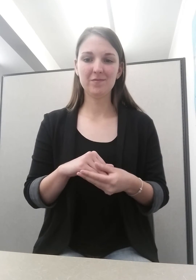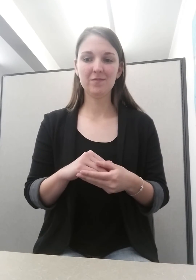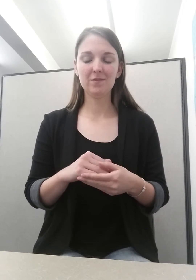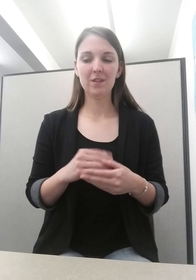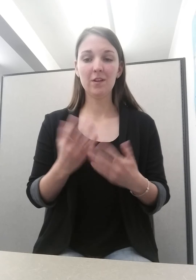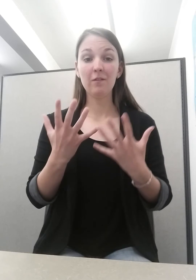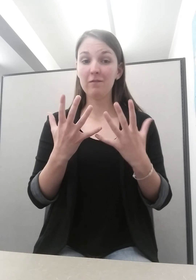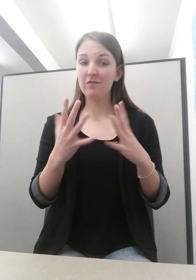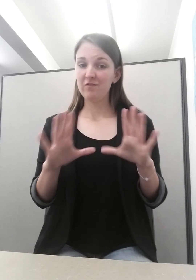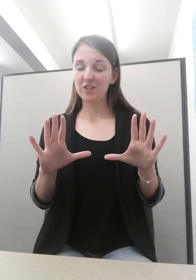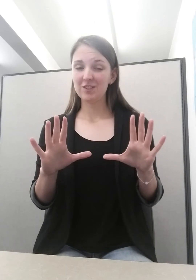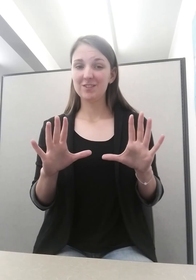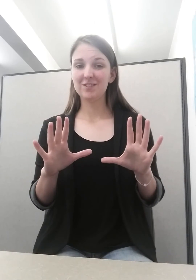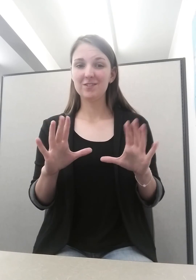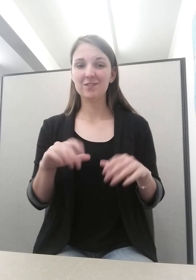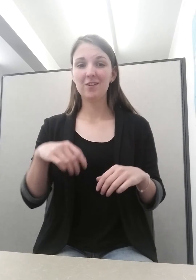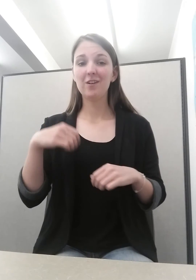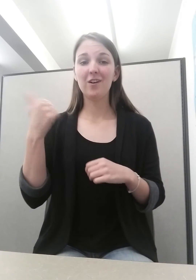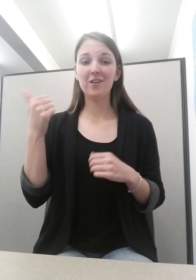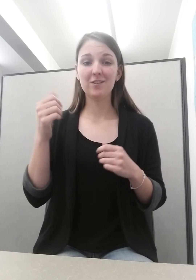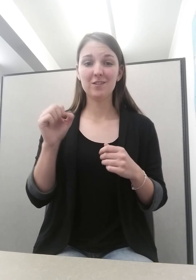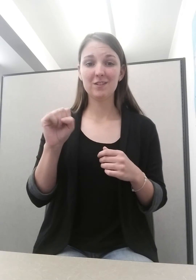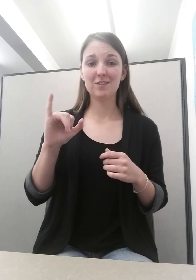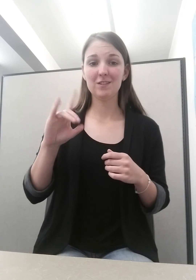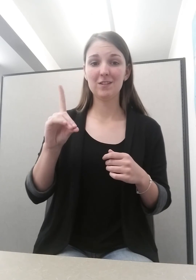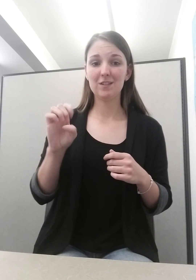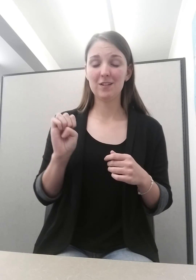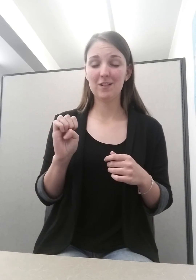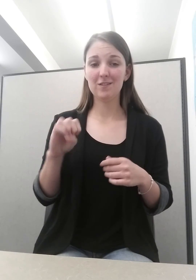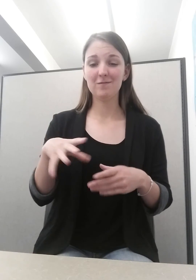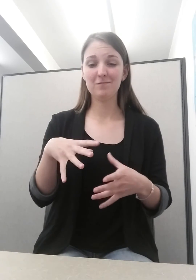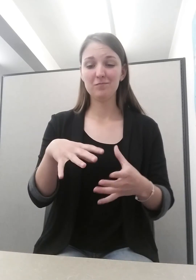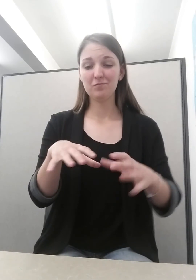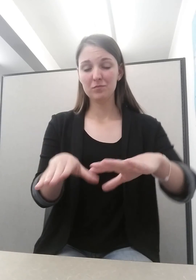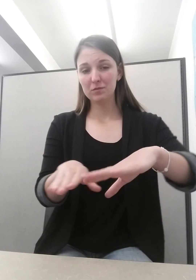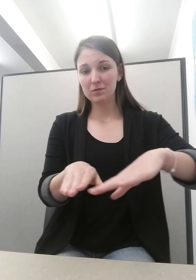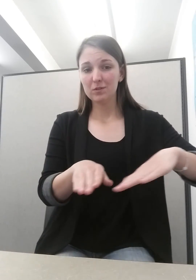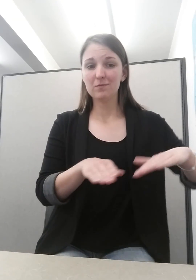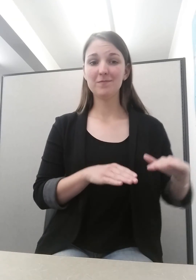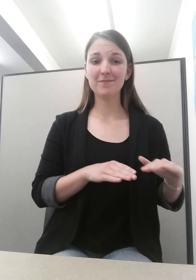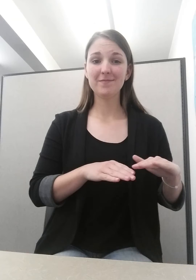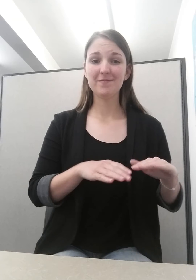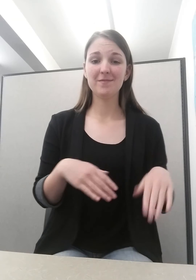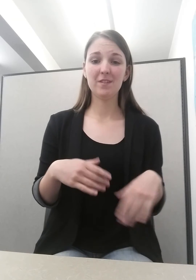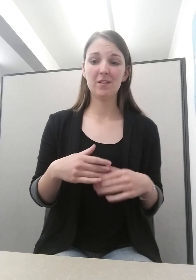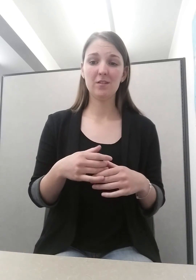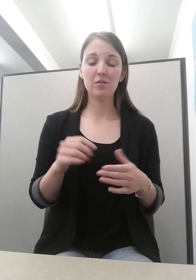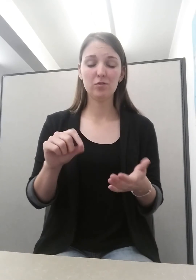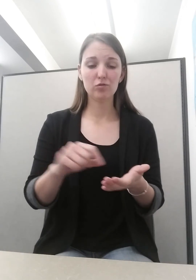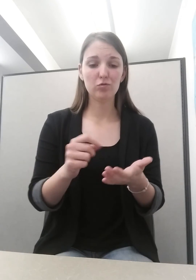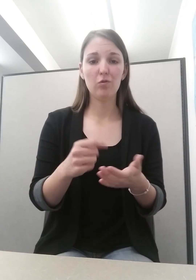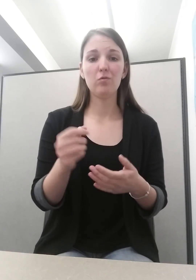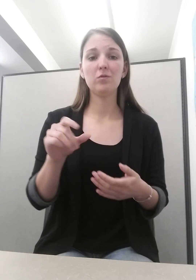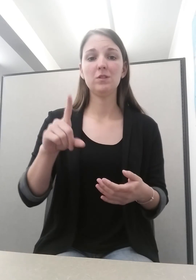it out again, you pull your zipper down, and then you're going to sew those two places on both sides where it